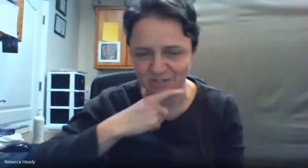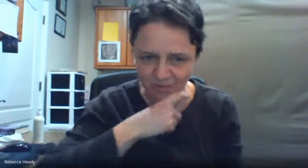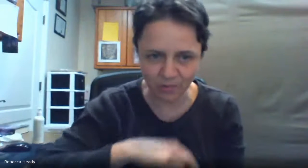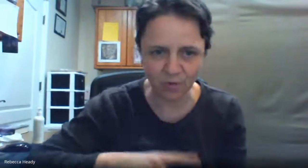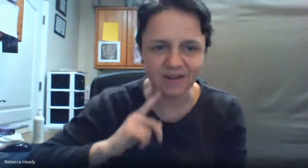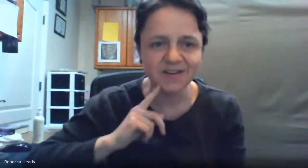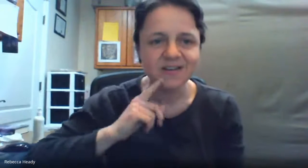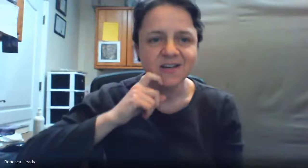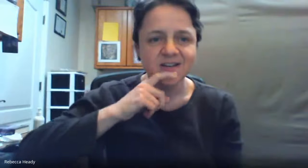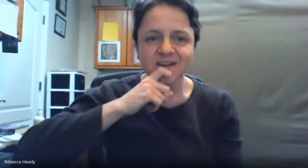doing it with one.